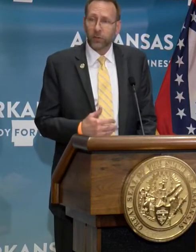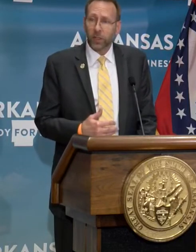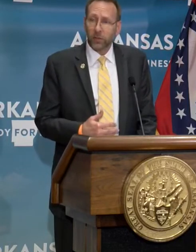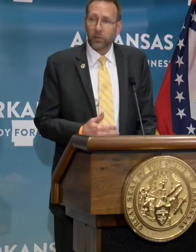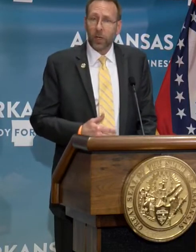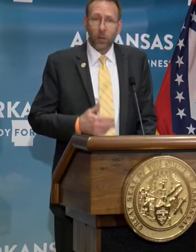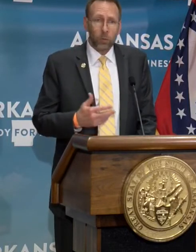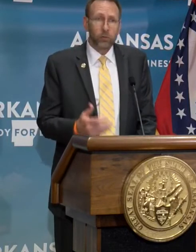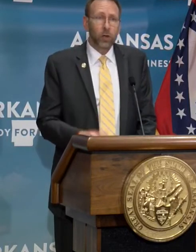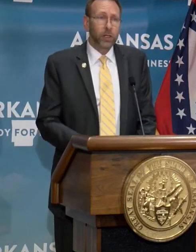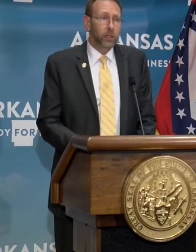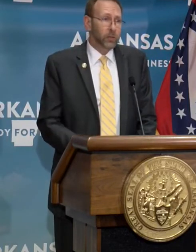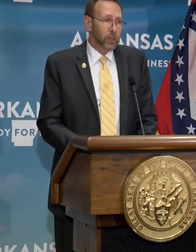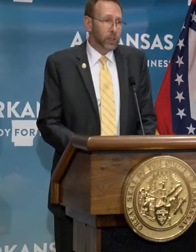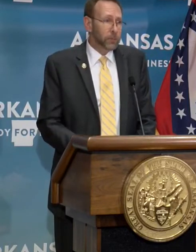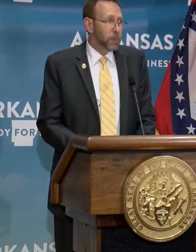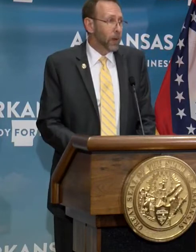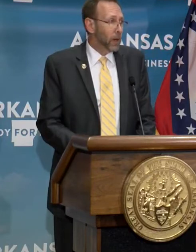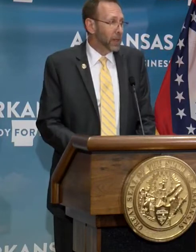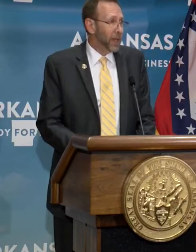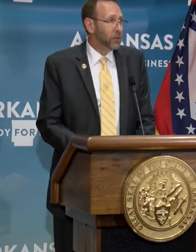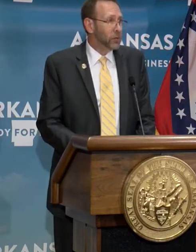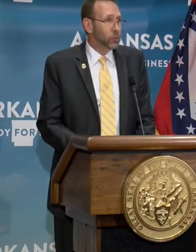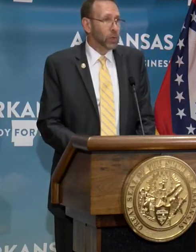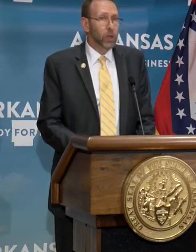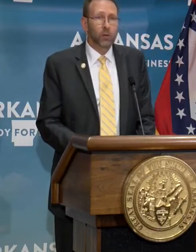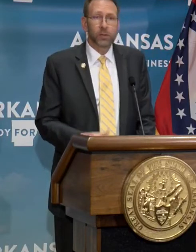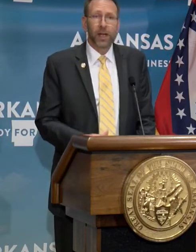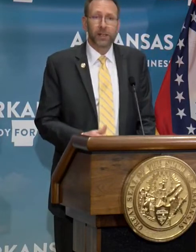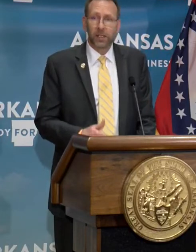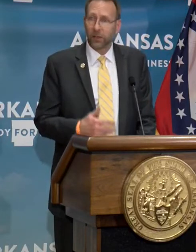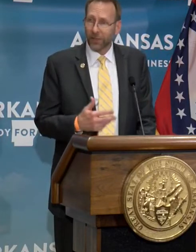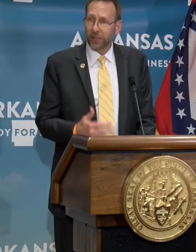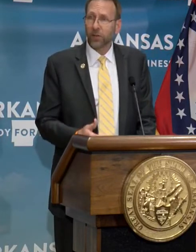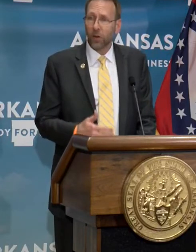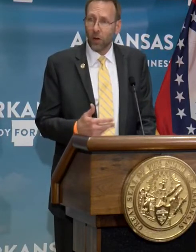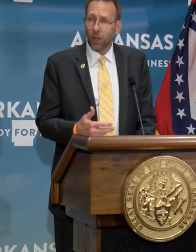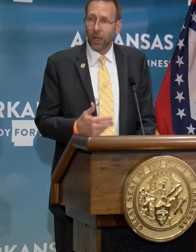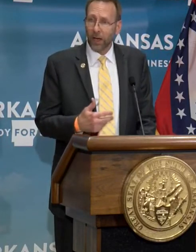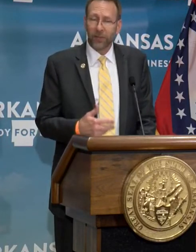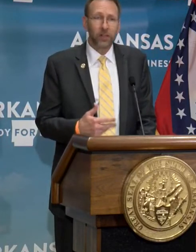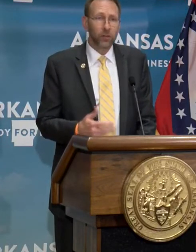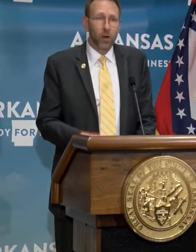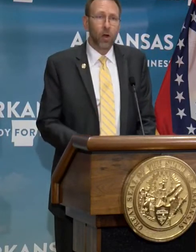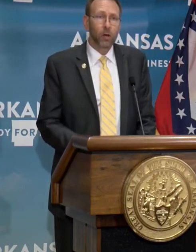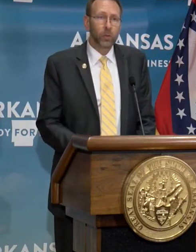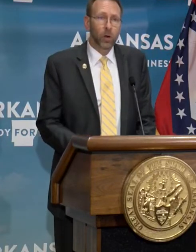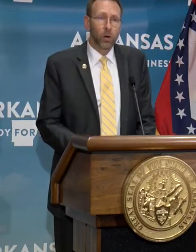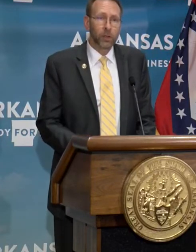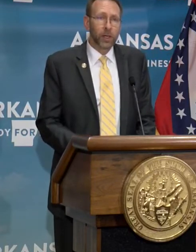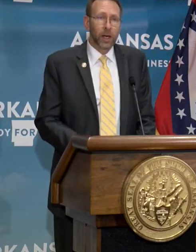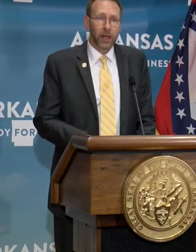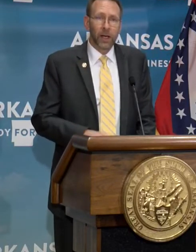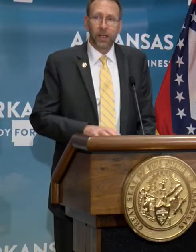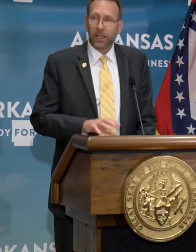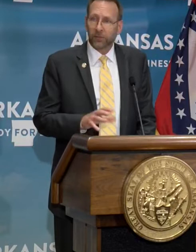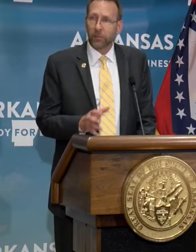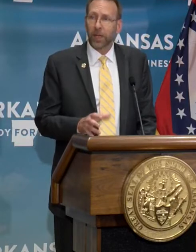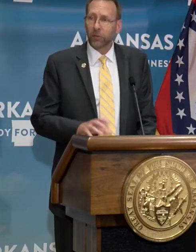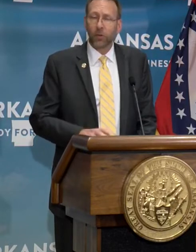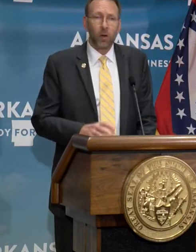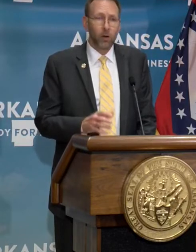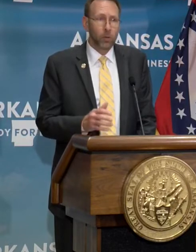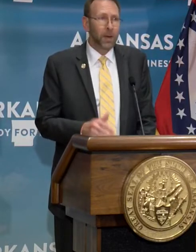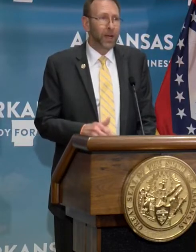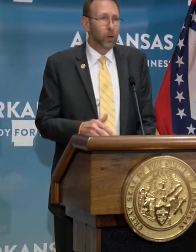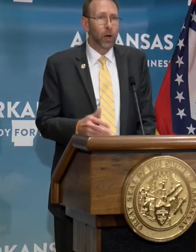heart disease. We're starting to see cases where COVID-19 affects the heart. We call it an